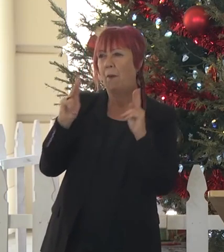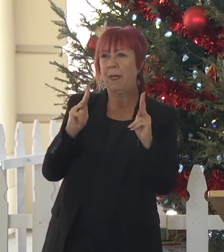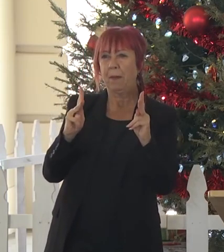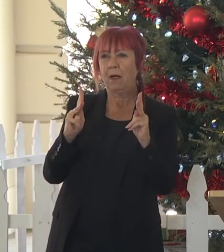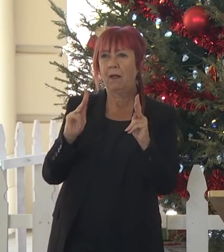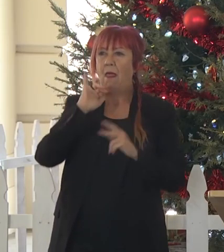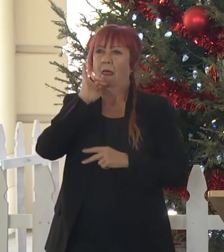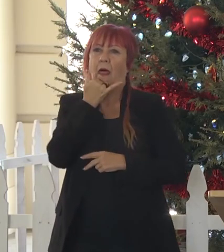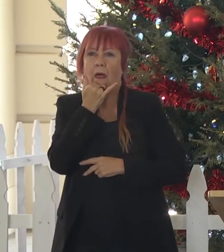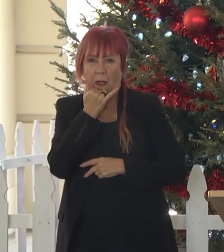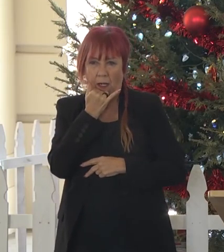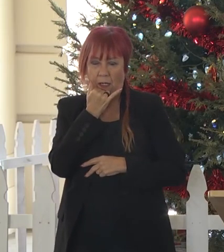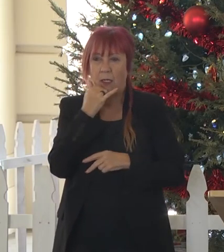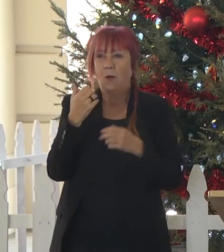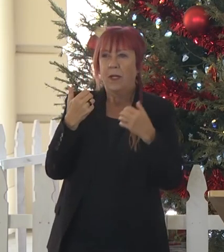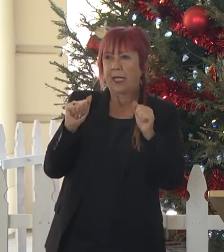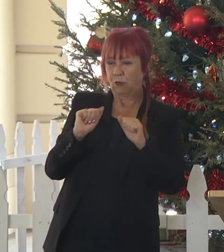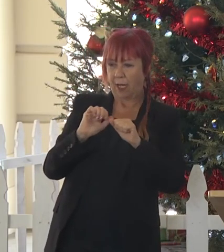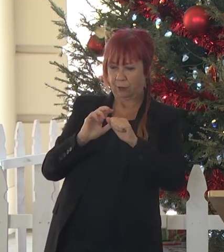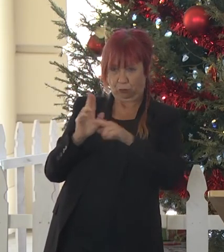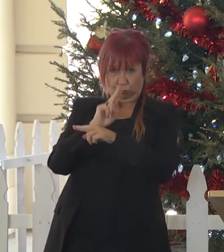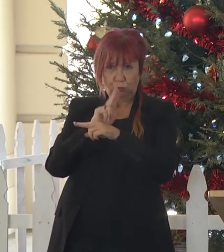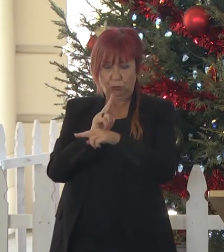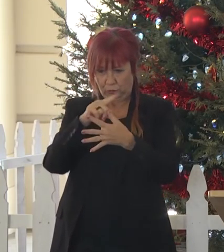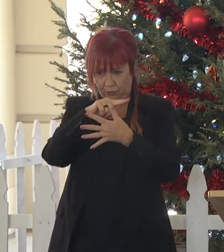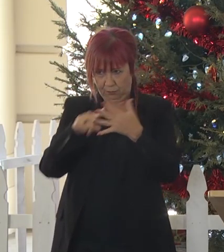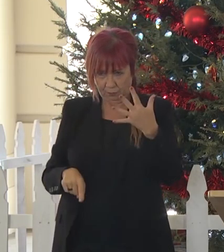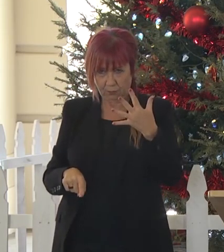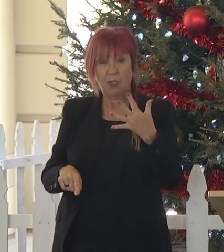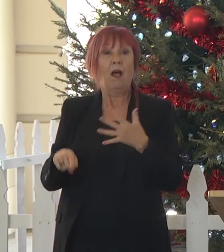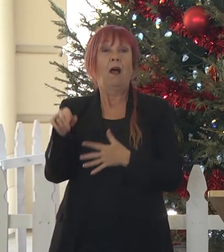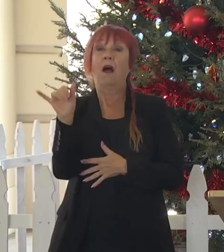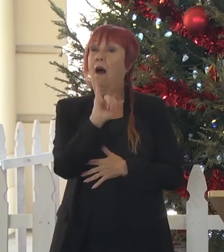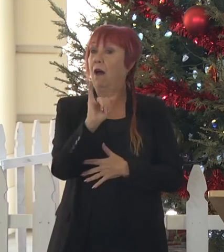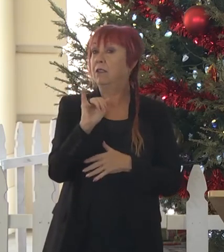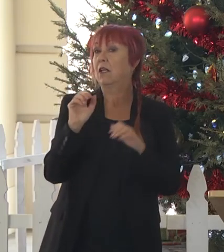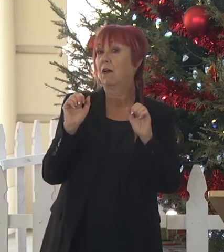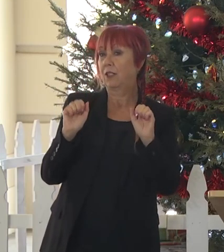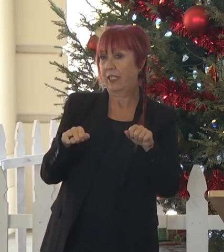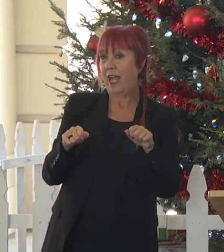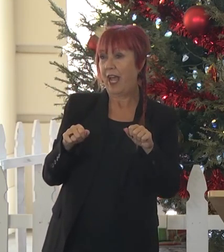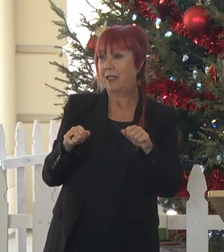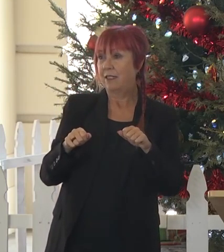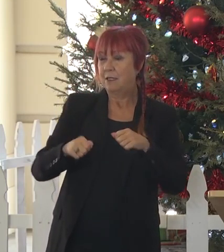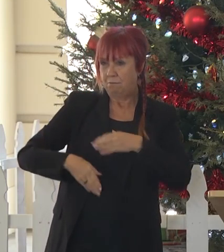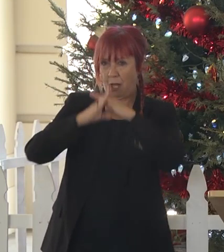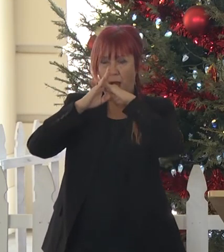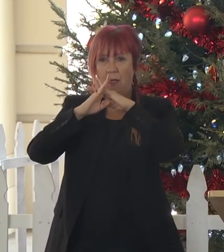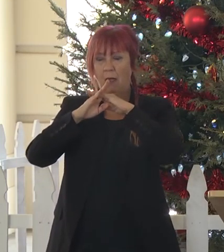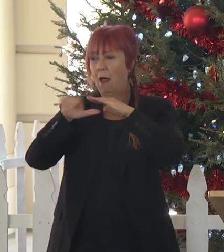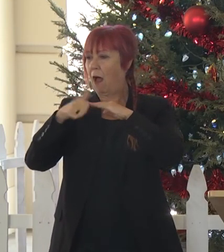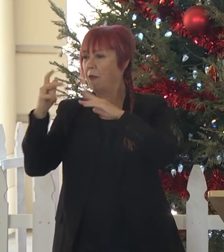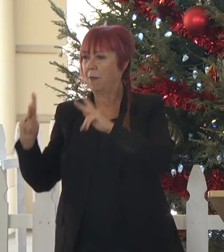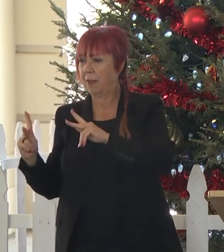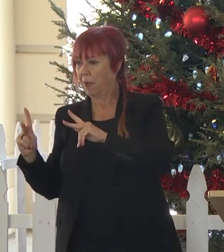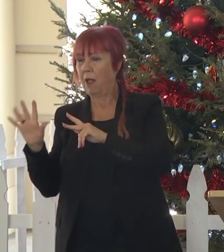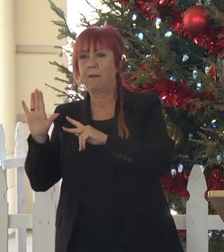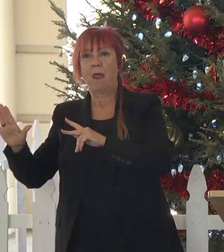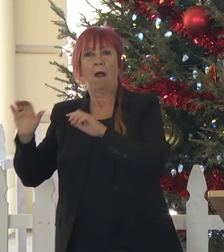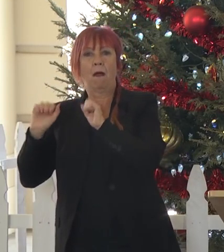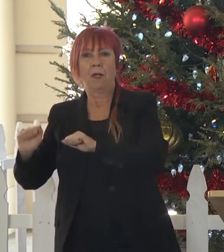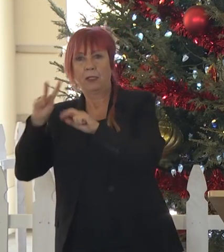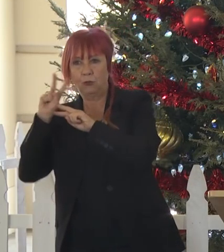have accidents when they try to operate those items, and it also can get in the way of others' ability to see